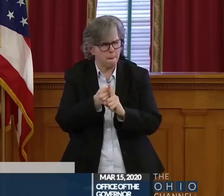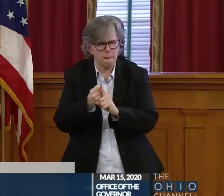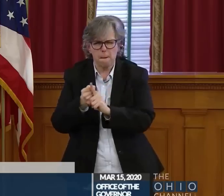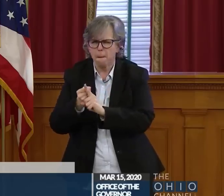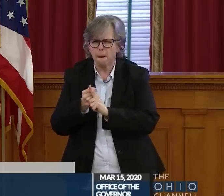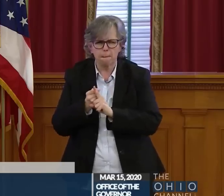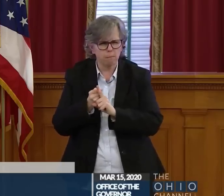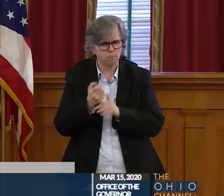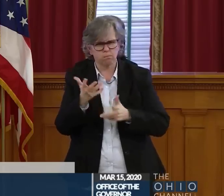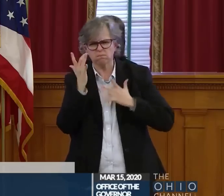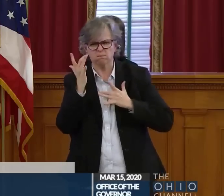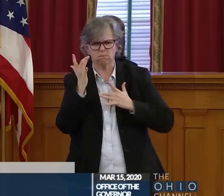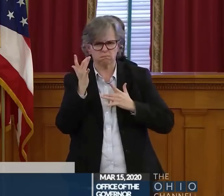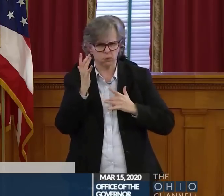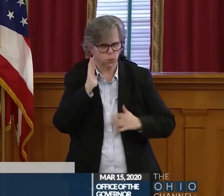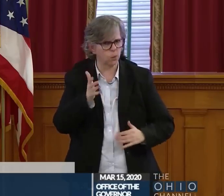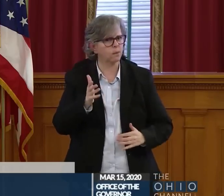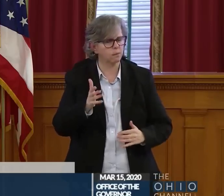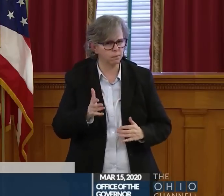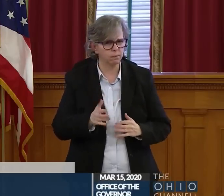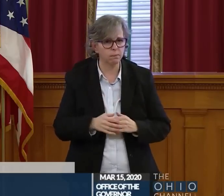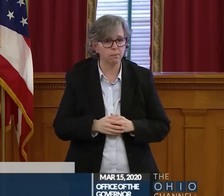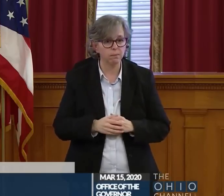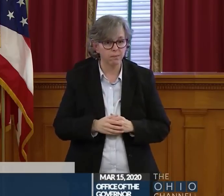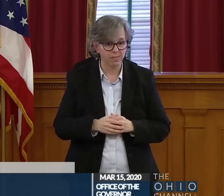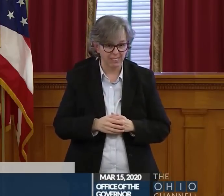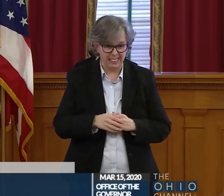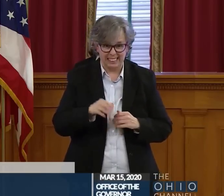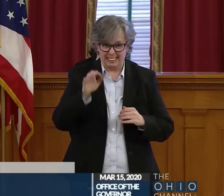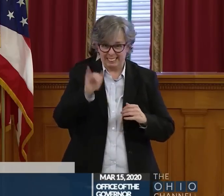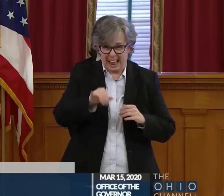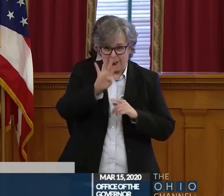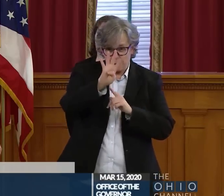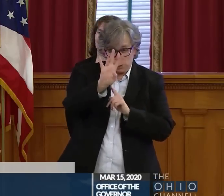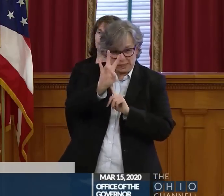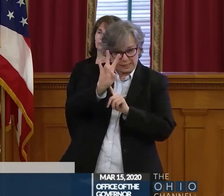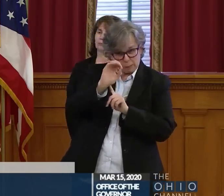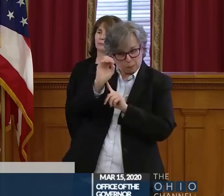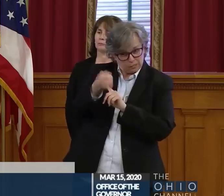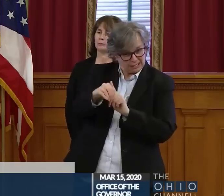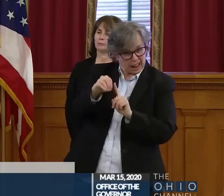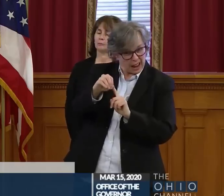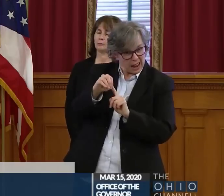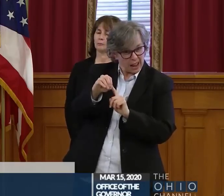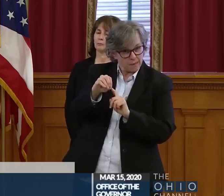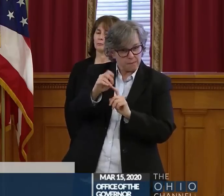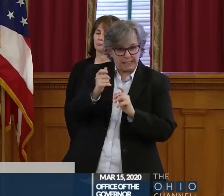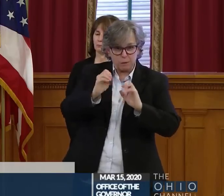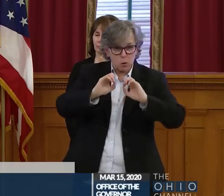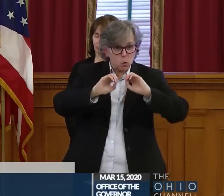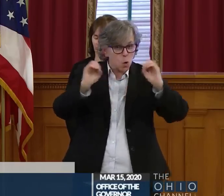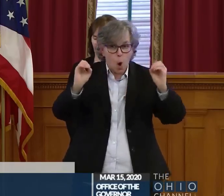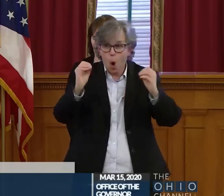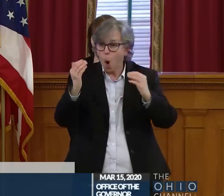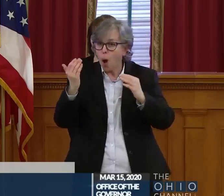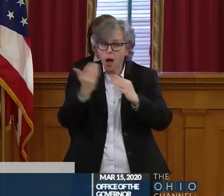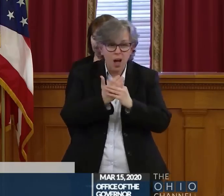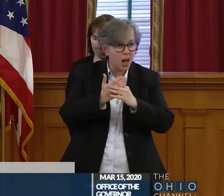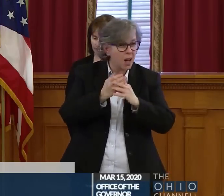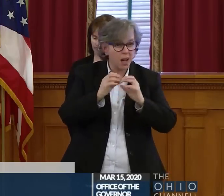The part that we need to emphasize is that is with no intervention. We have made dramatic